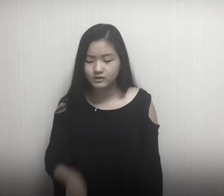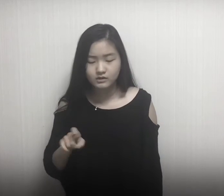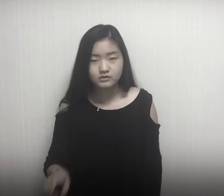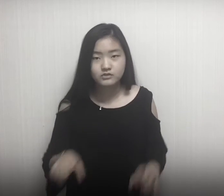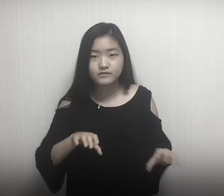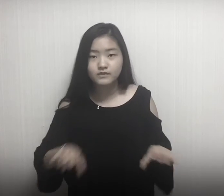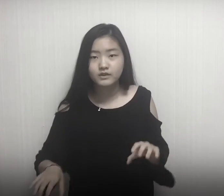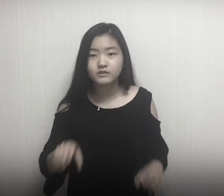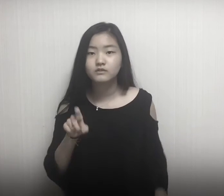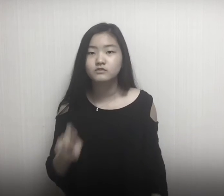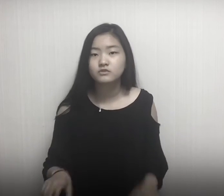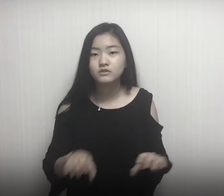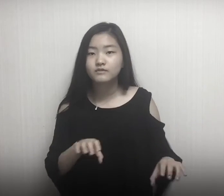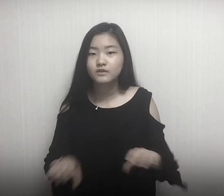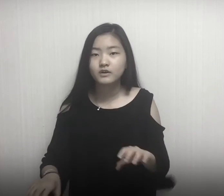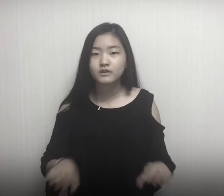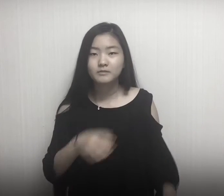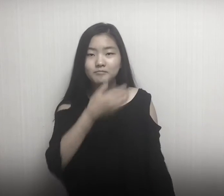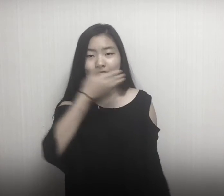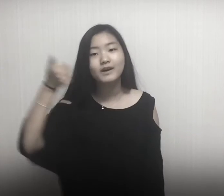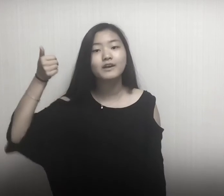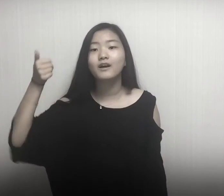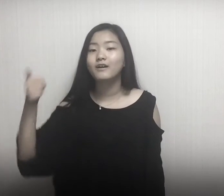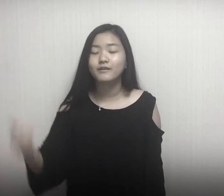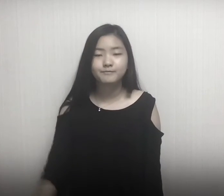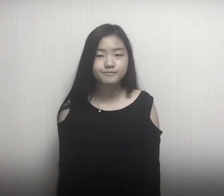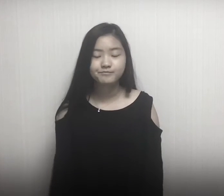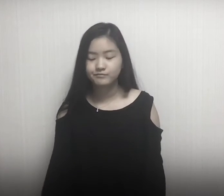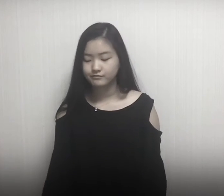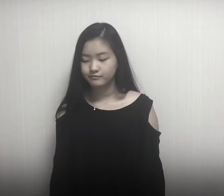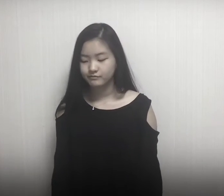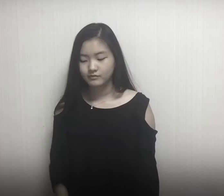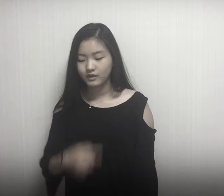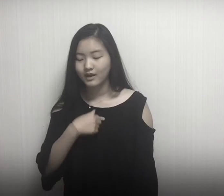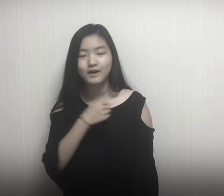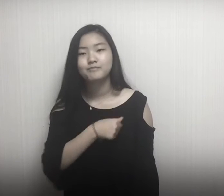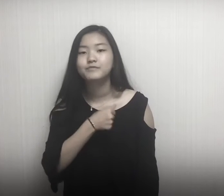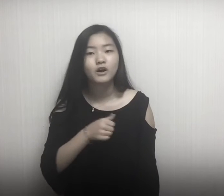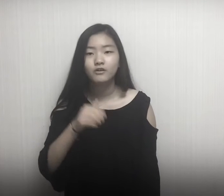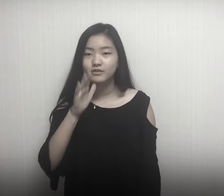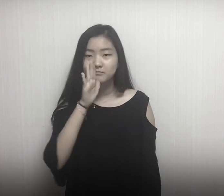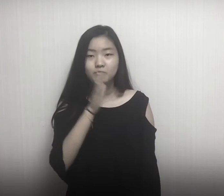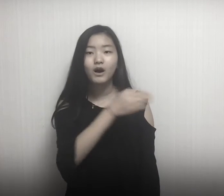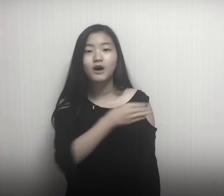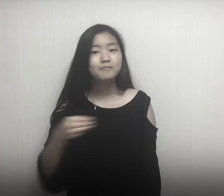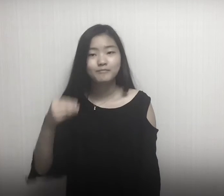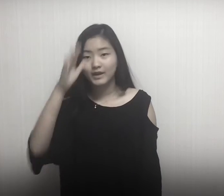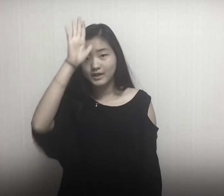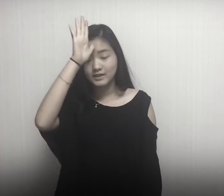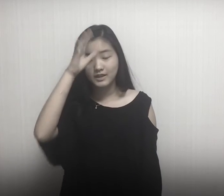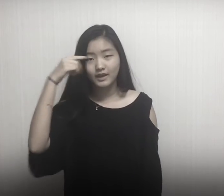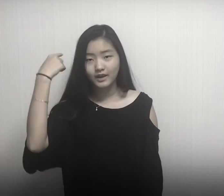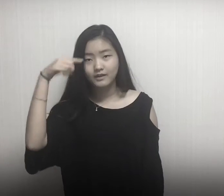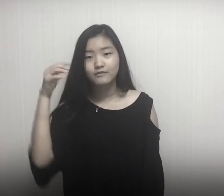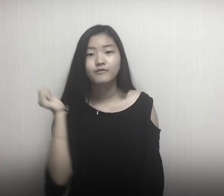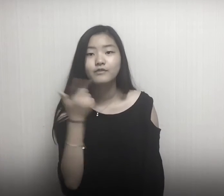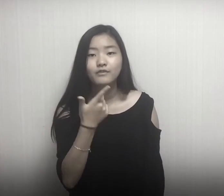should've done, should've done better I'm sorry mom and dad For